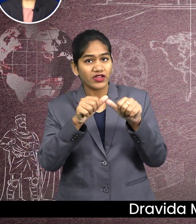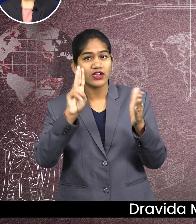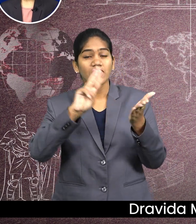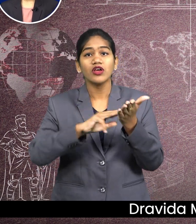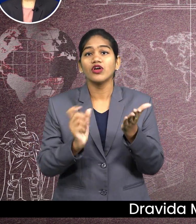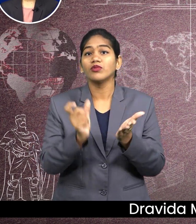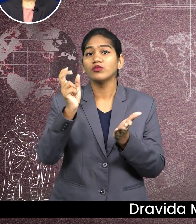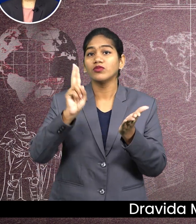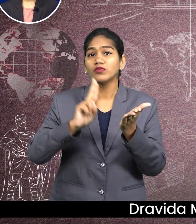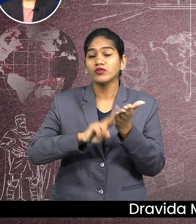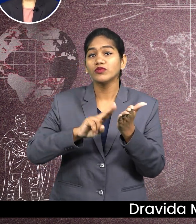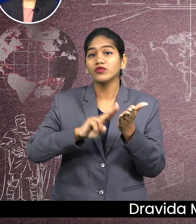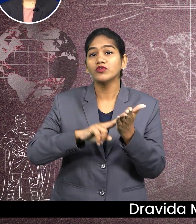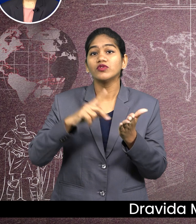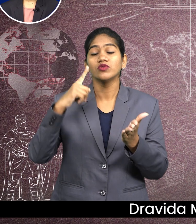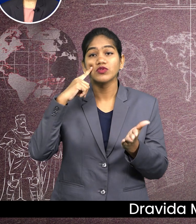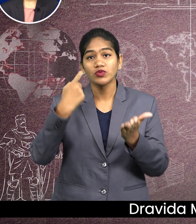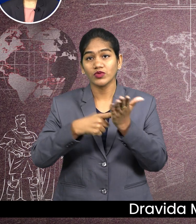Kazakam.